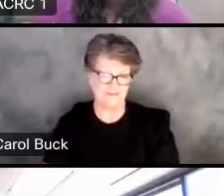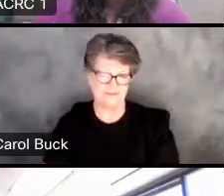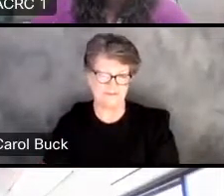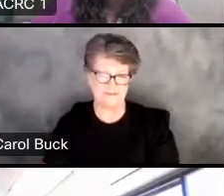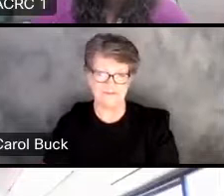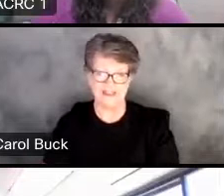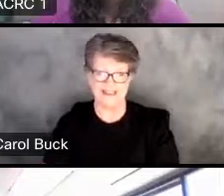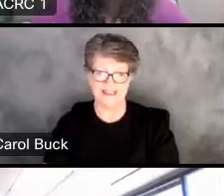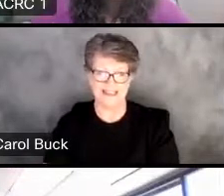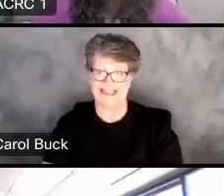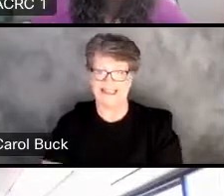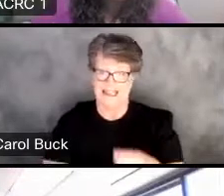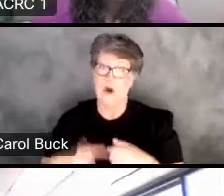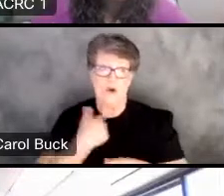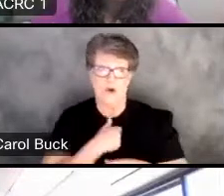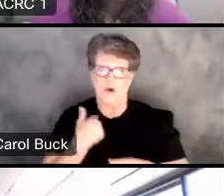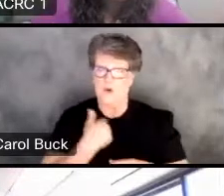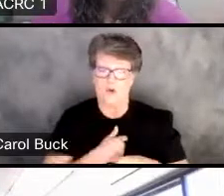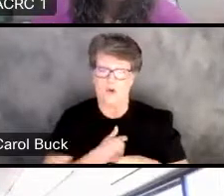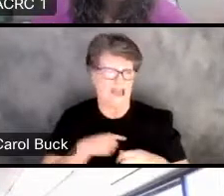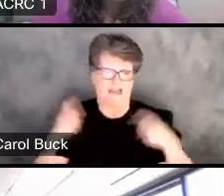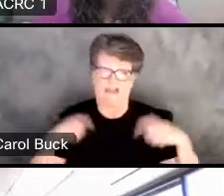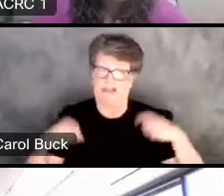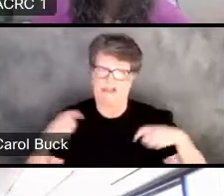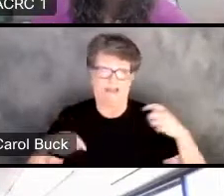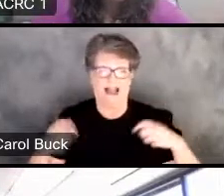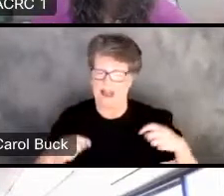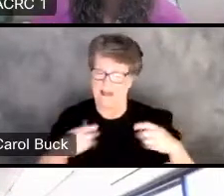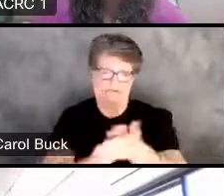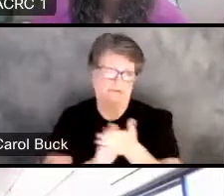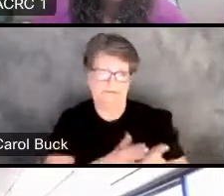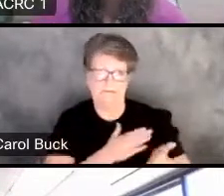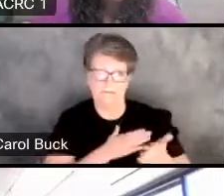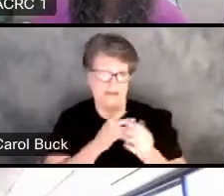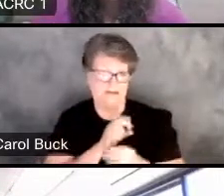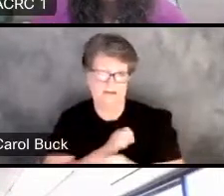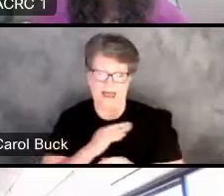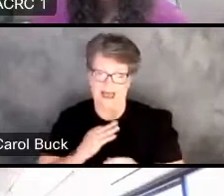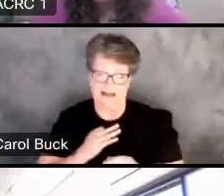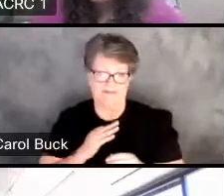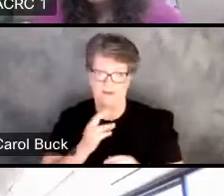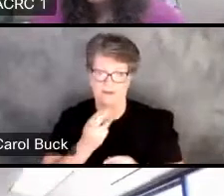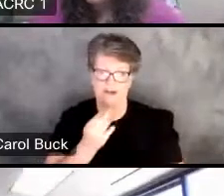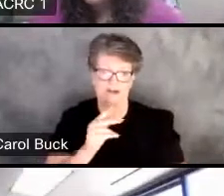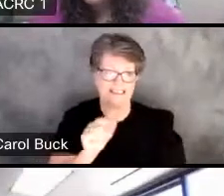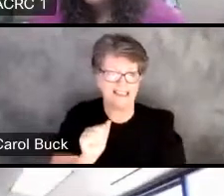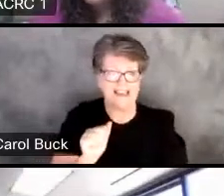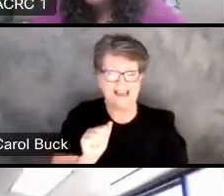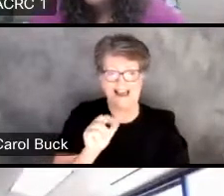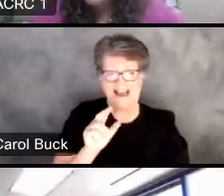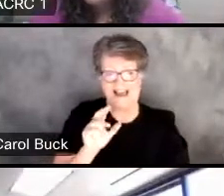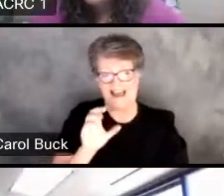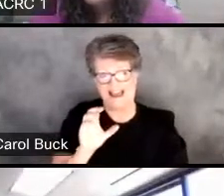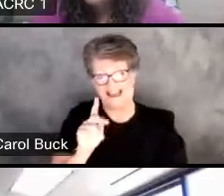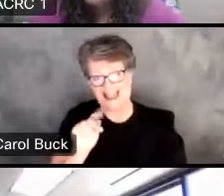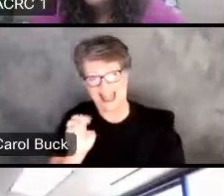We scrambled. Kudos to some of my staff. I want to say Christina and Kate and Nicole and them.